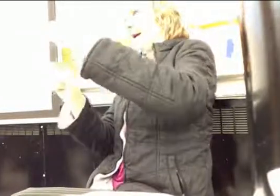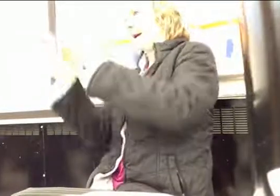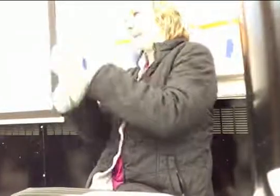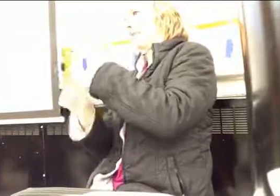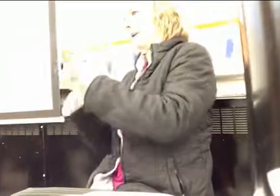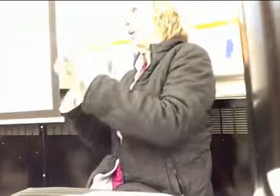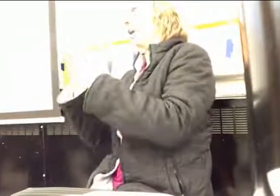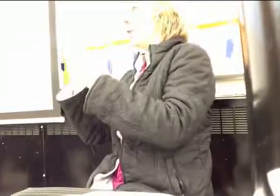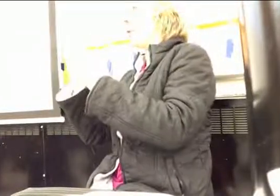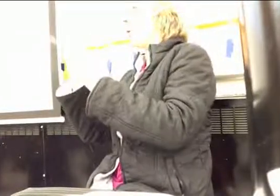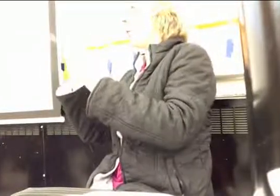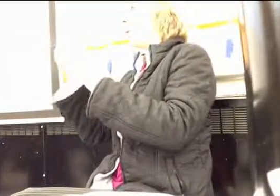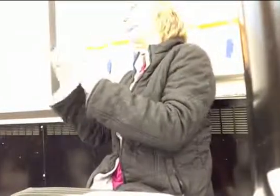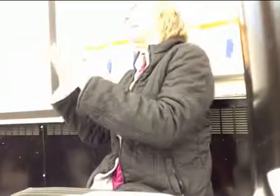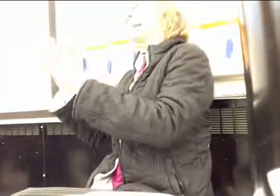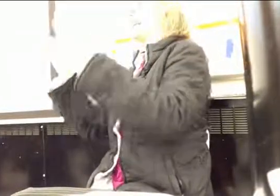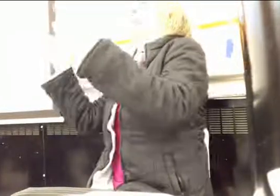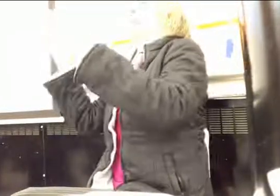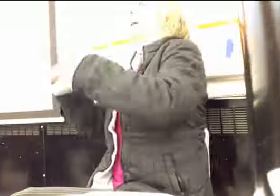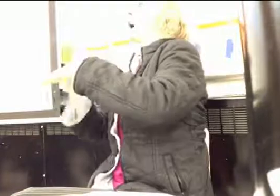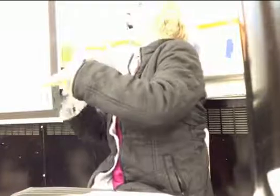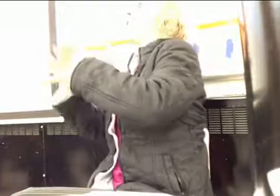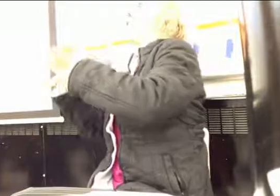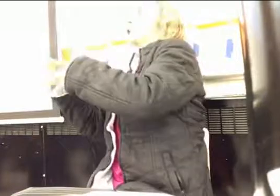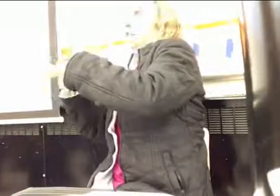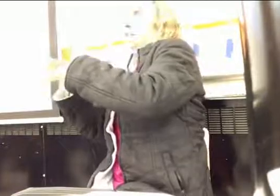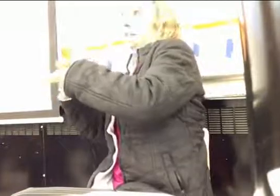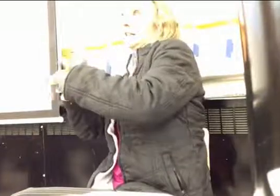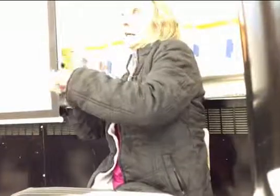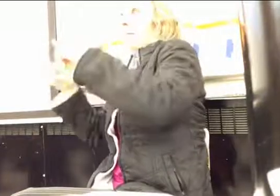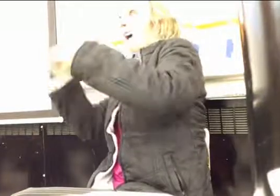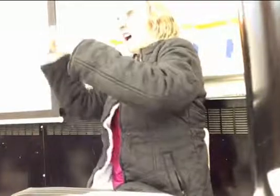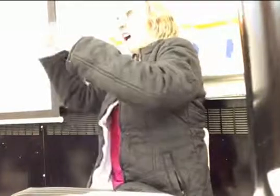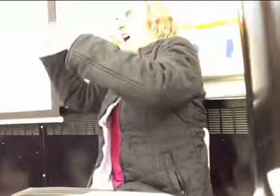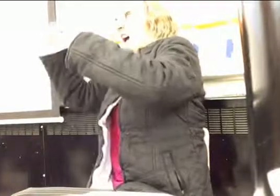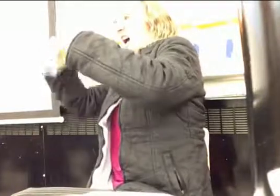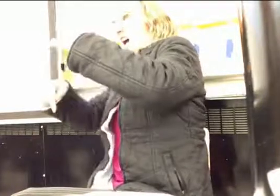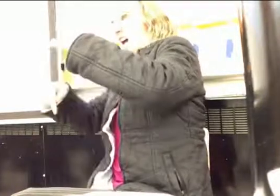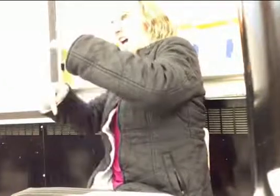was glittering on the surface but corrupt underneath.